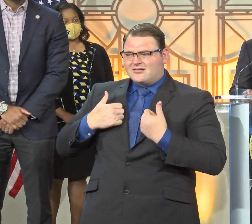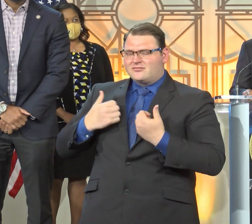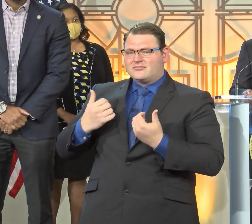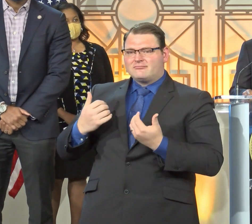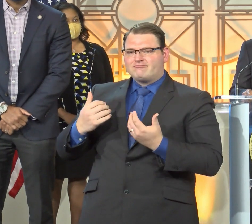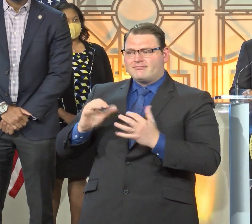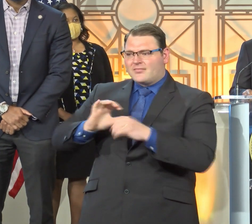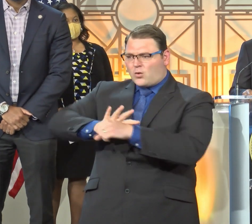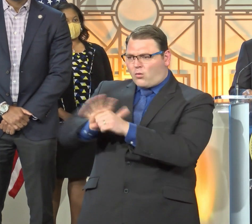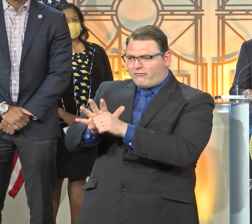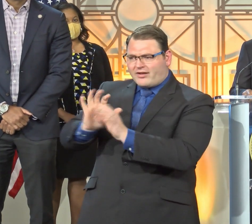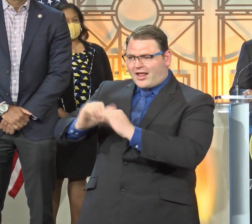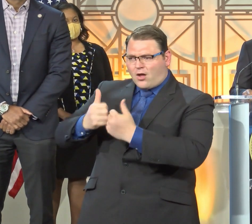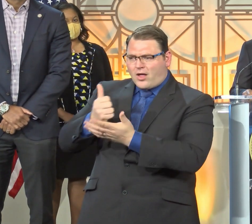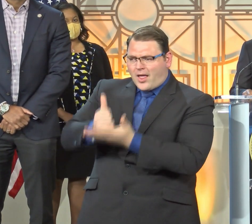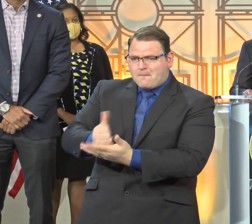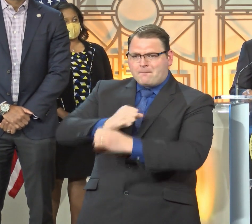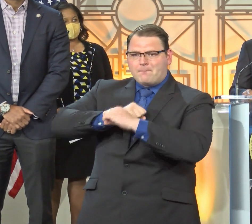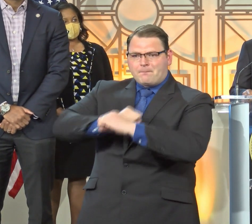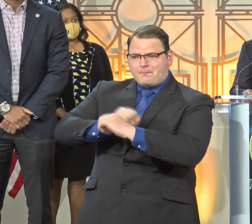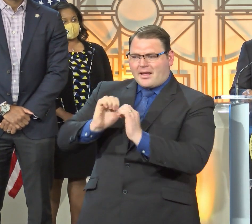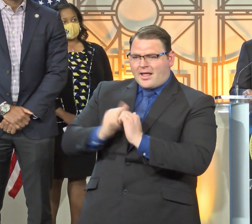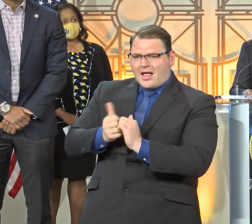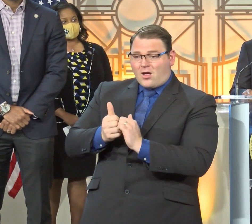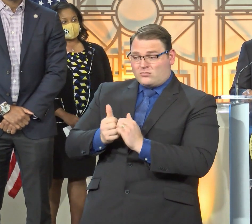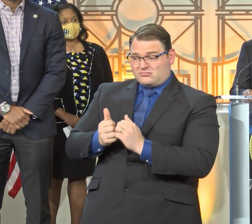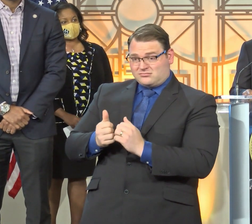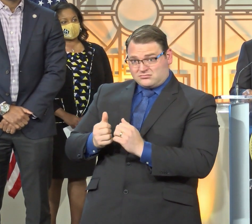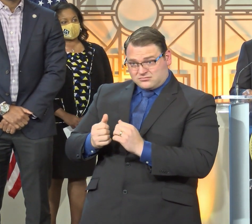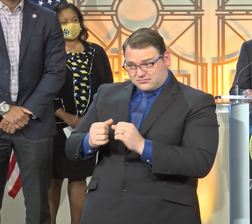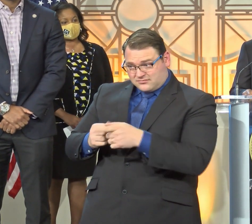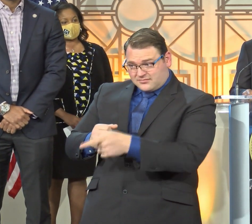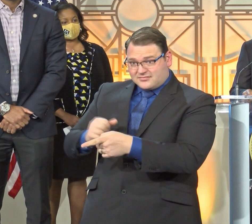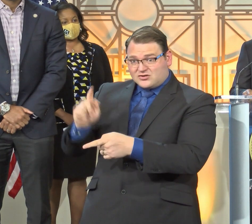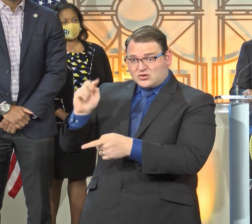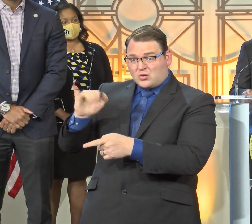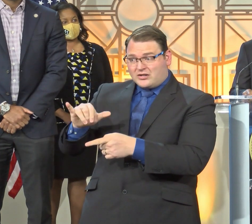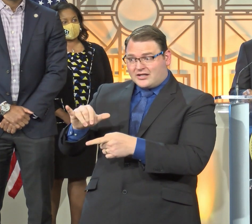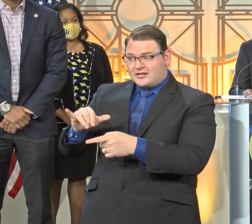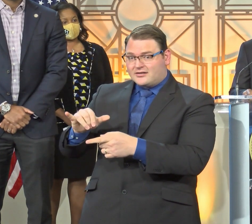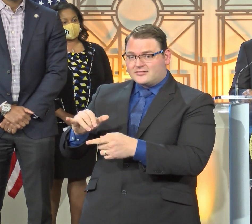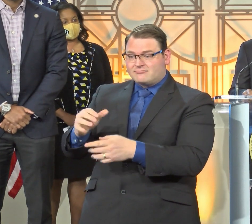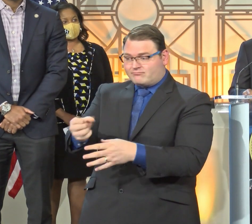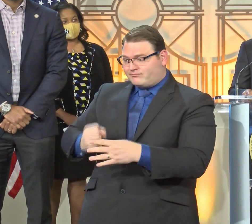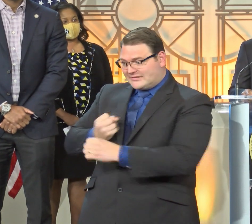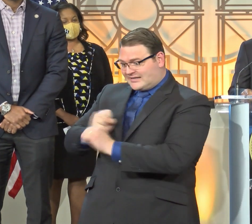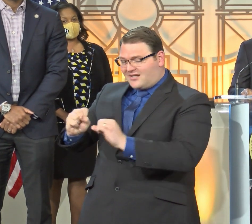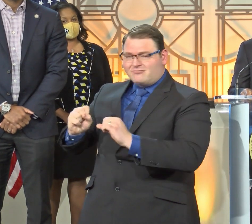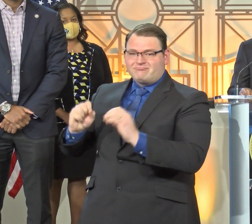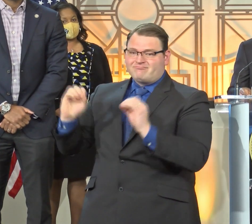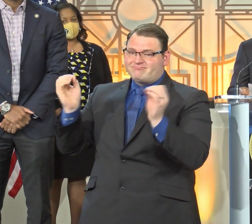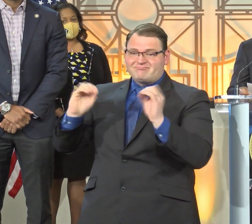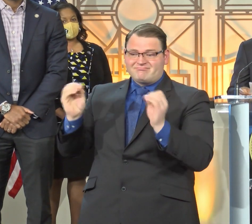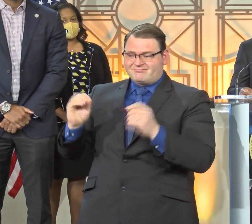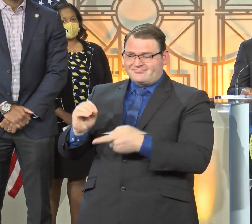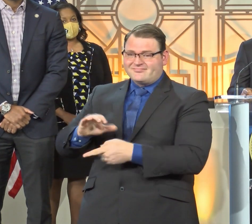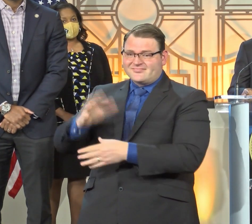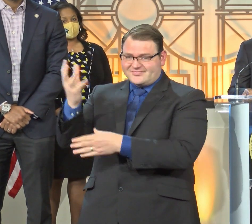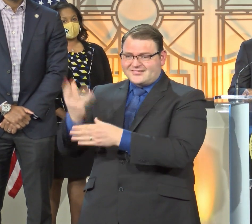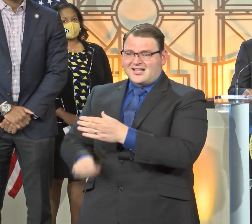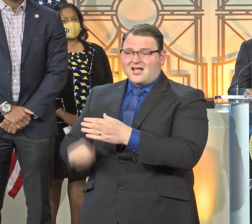that did not save Tony, but possibly can save so many, many, many others. And so I want to